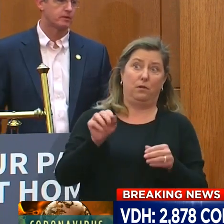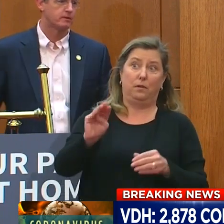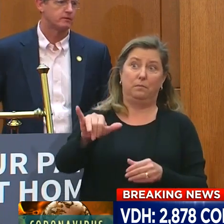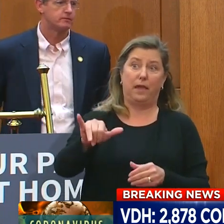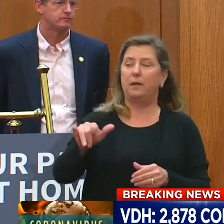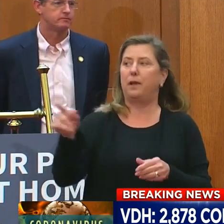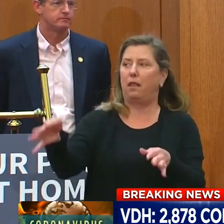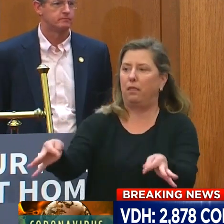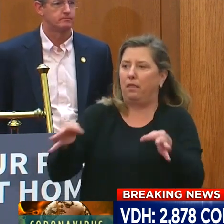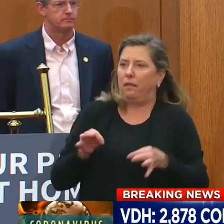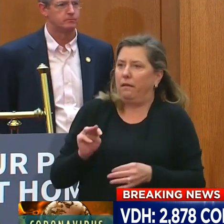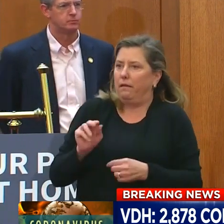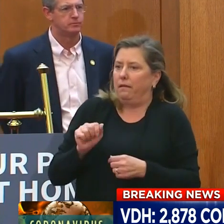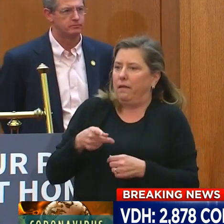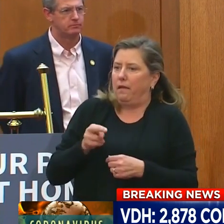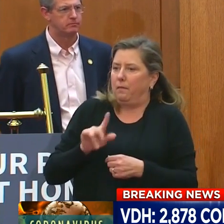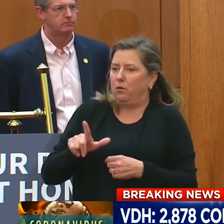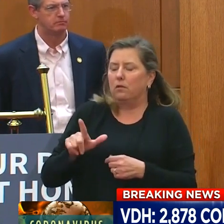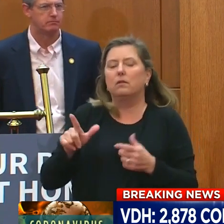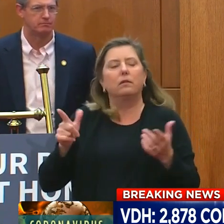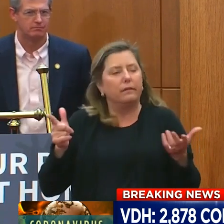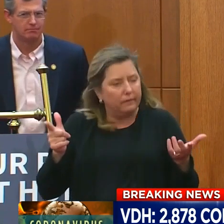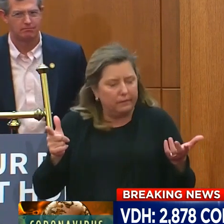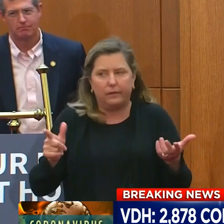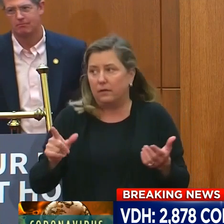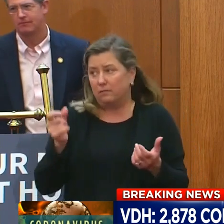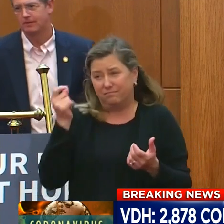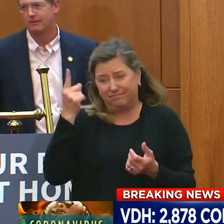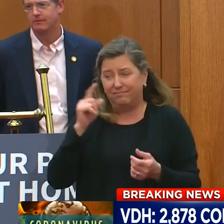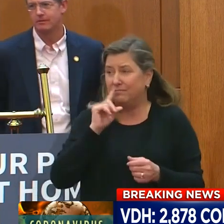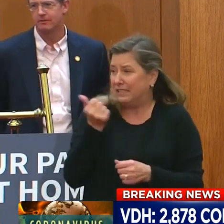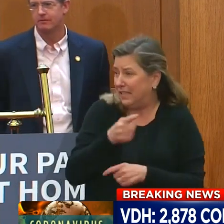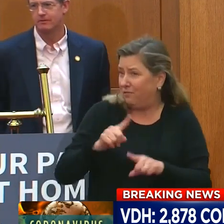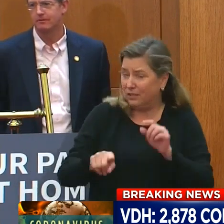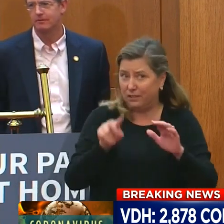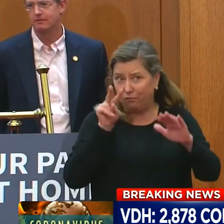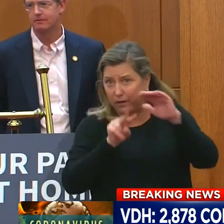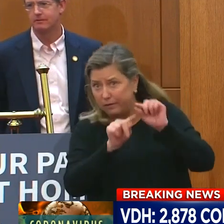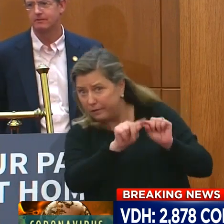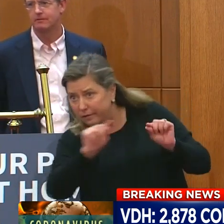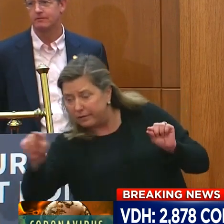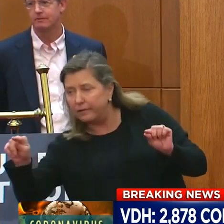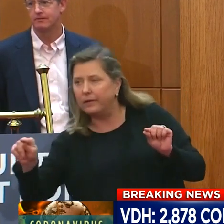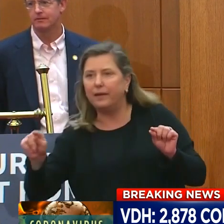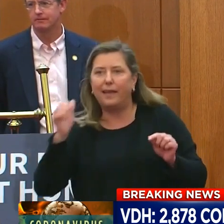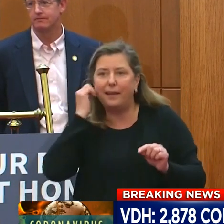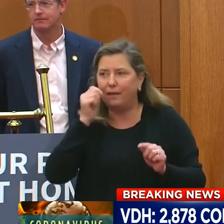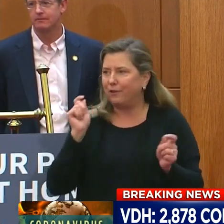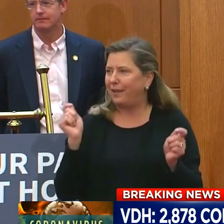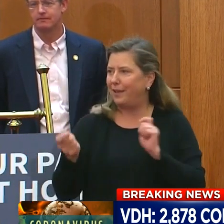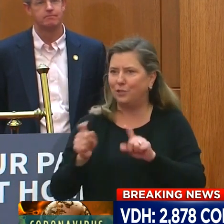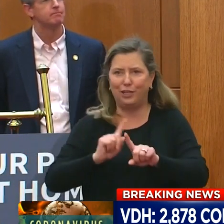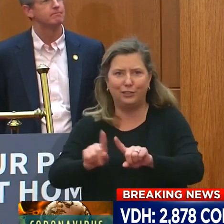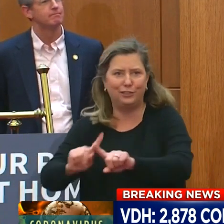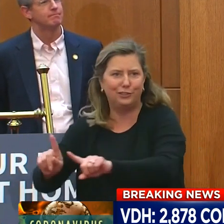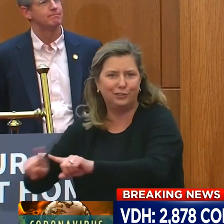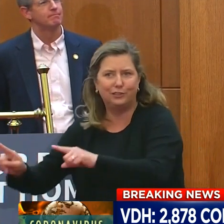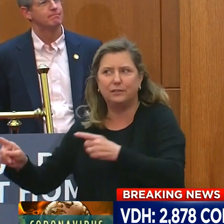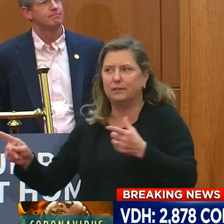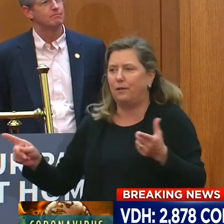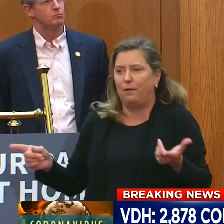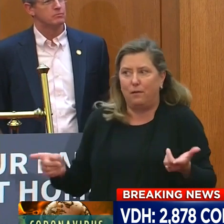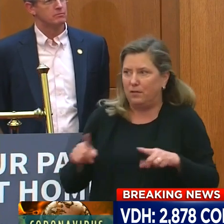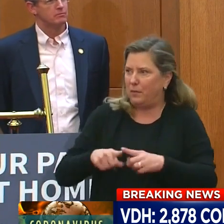various models. They change literally every day depending on the data that is put into them. And so we haven't made